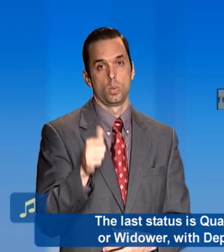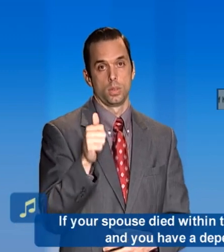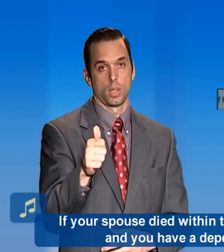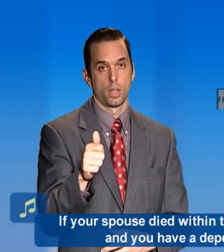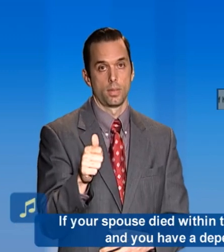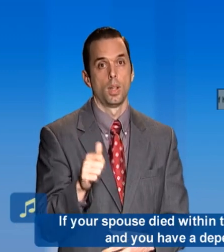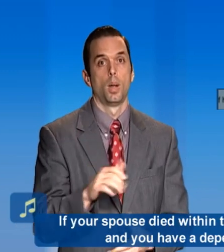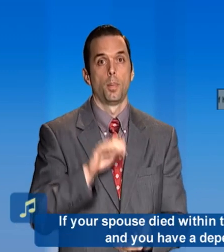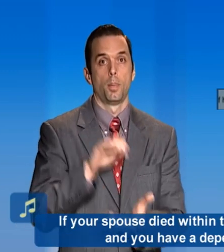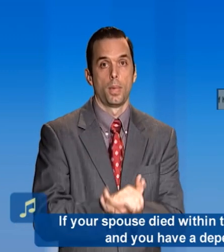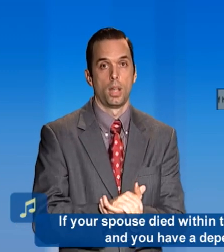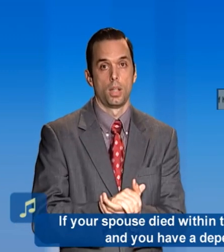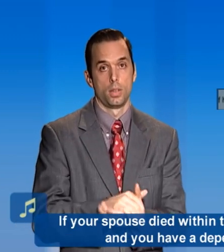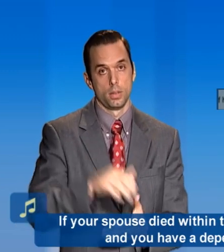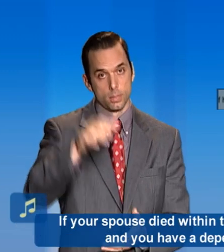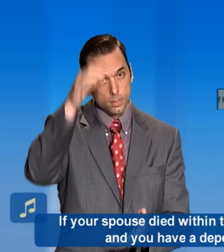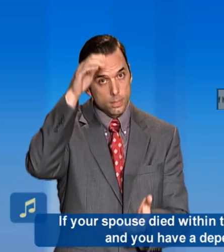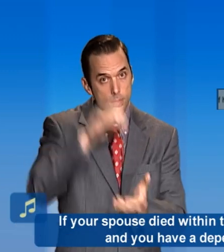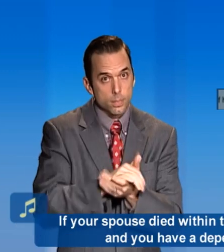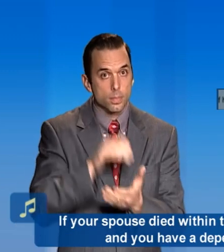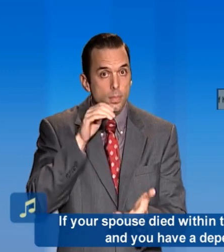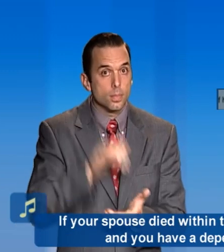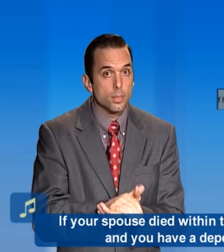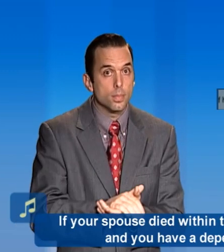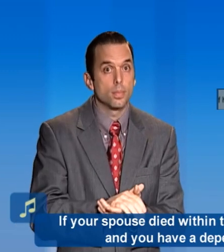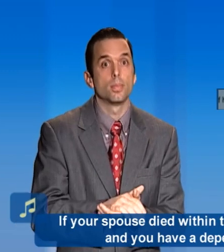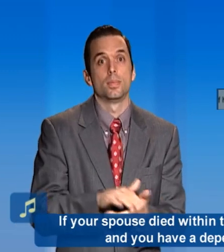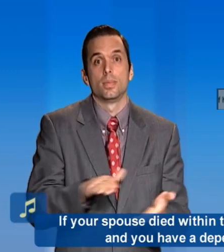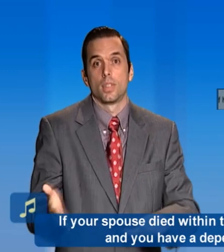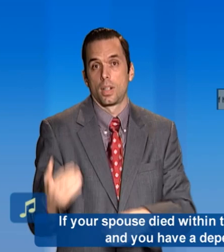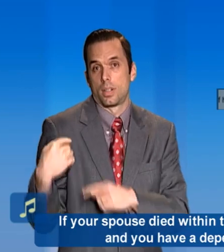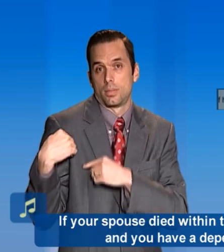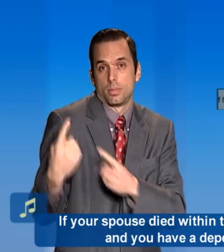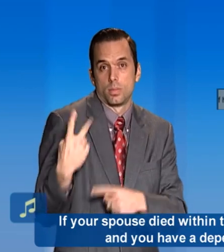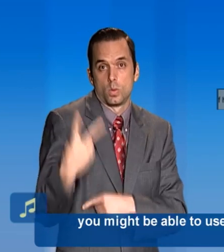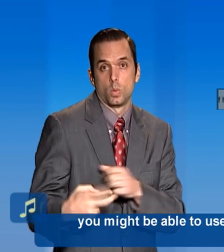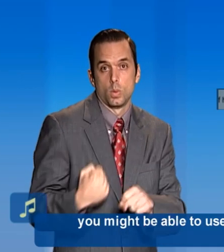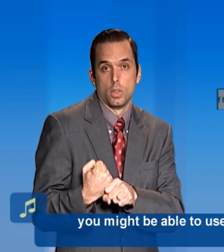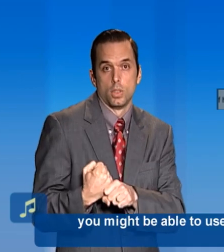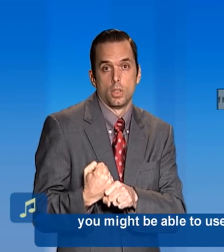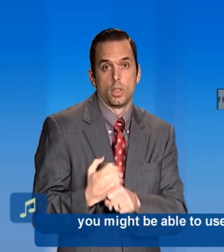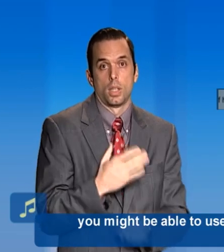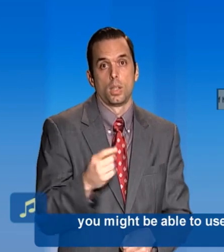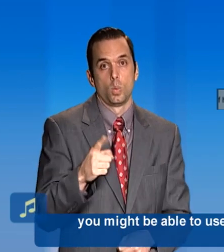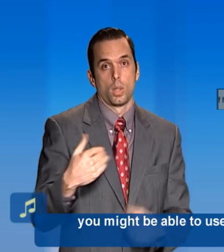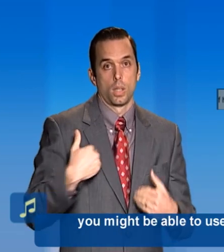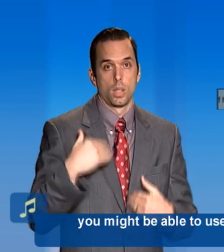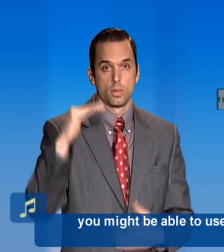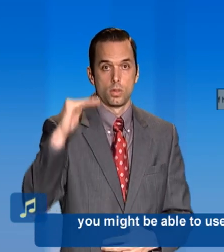If your spouse died within the last two tax years and you have a dependent child, you might be able to use this filing